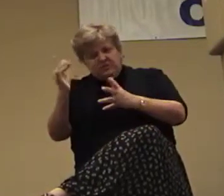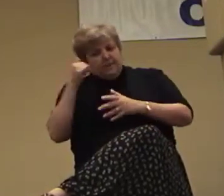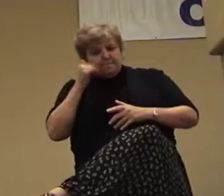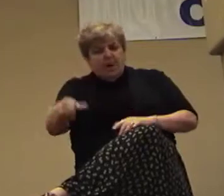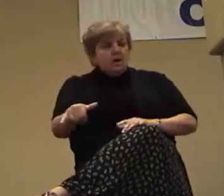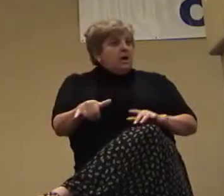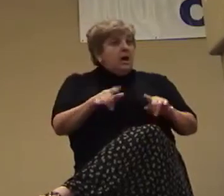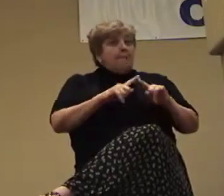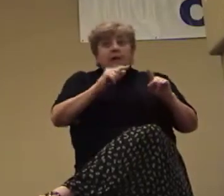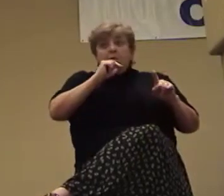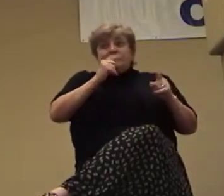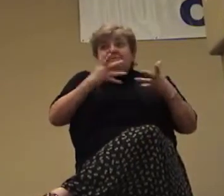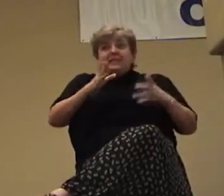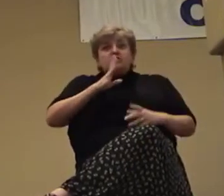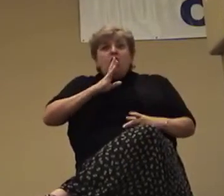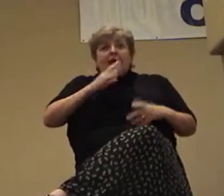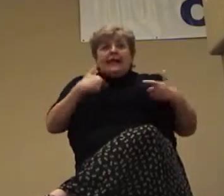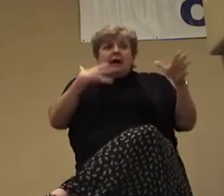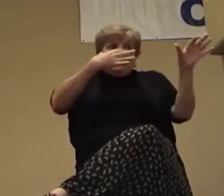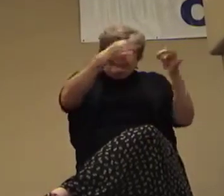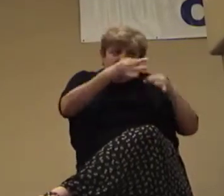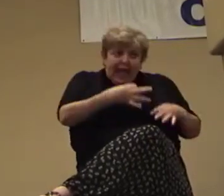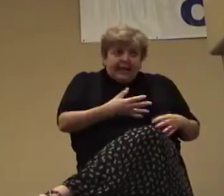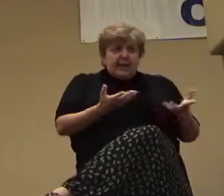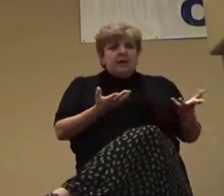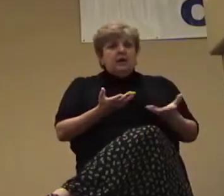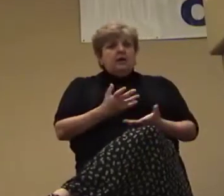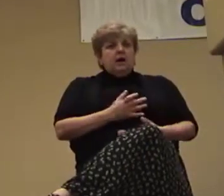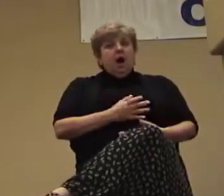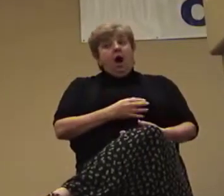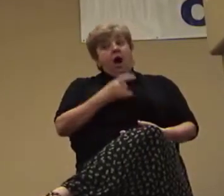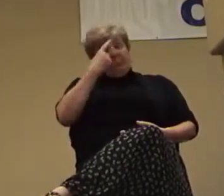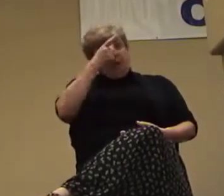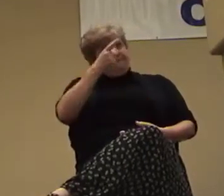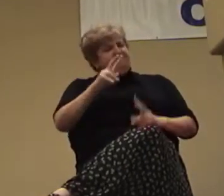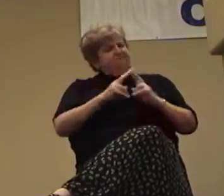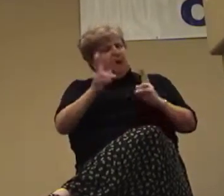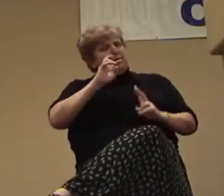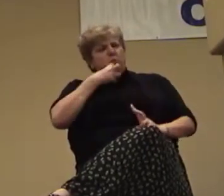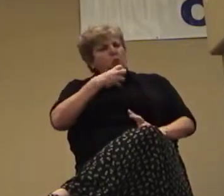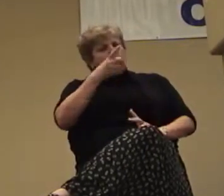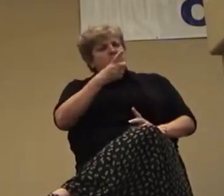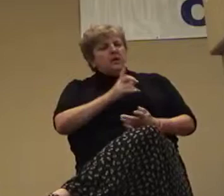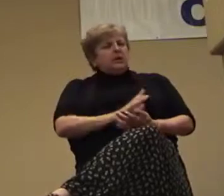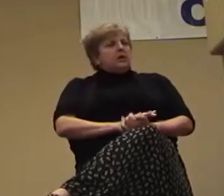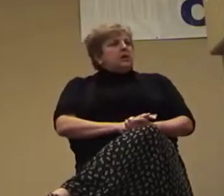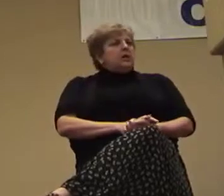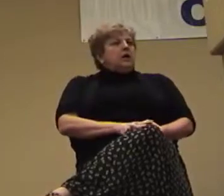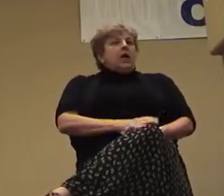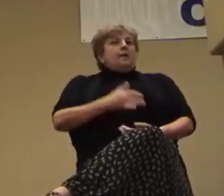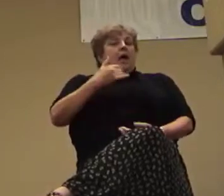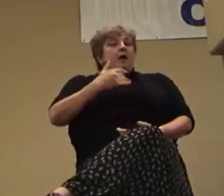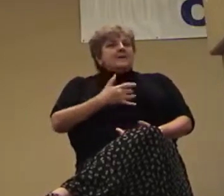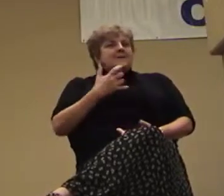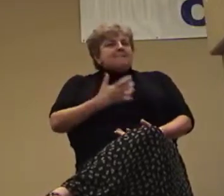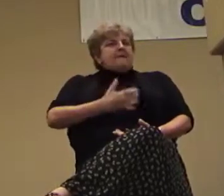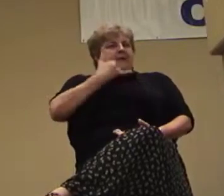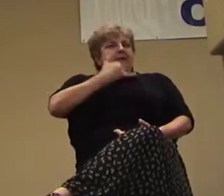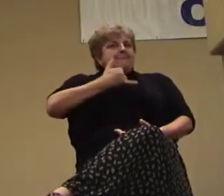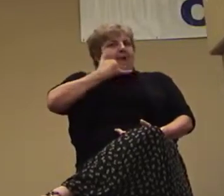You know what I mean? I thought it was a bit rude. And so I was holding onto the phone, but I would be flipping the phone, I'd be pissed